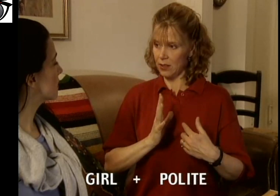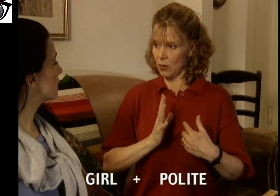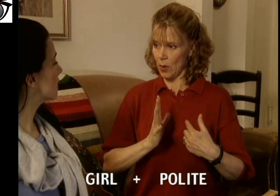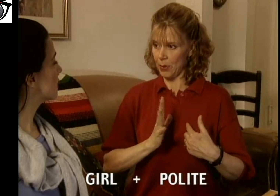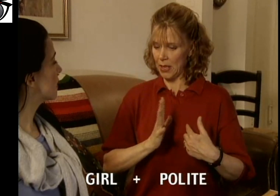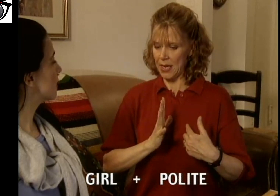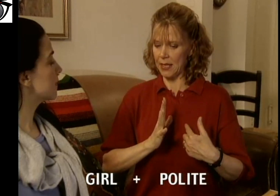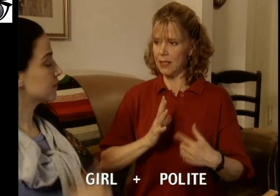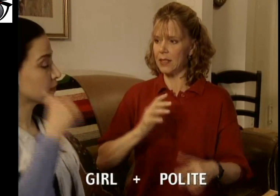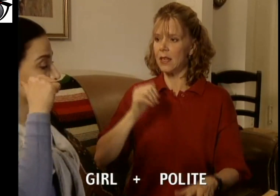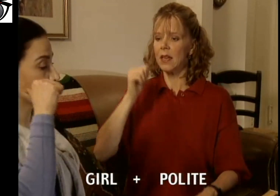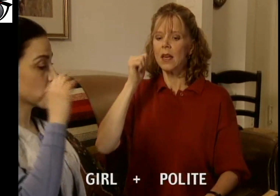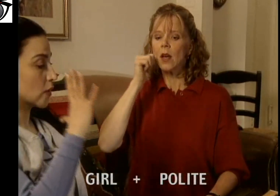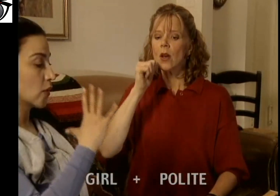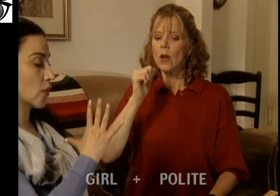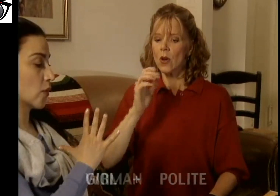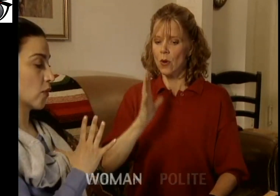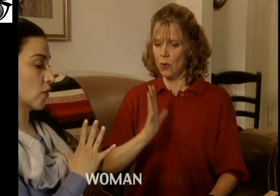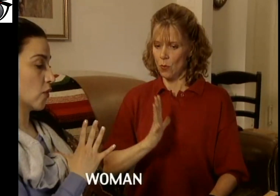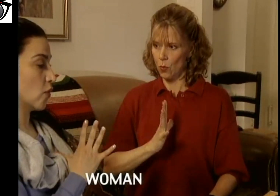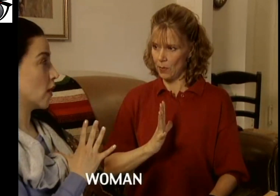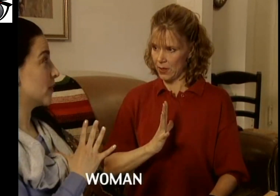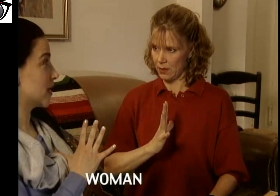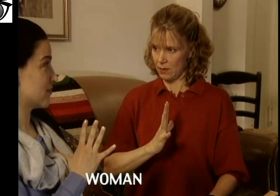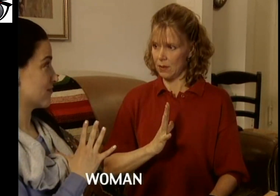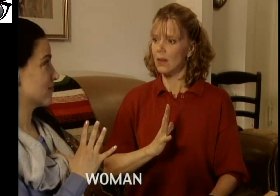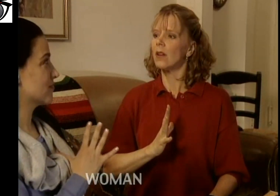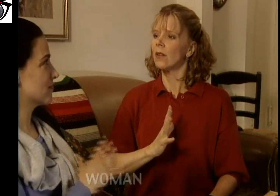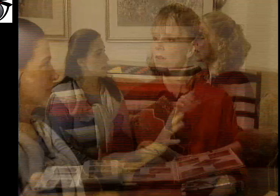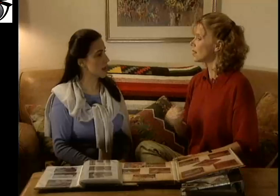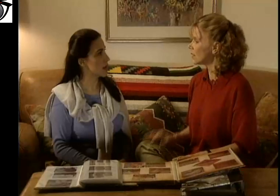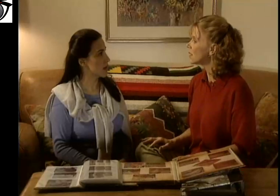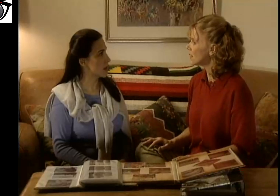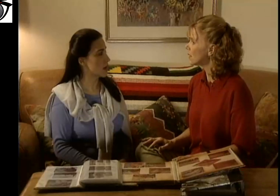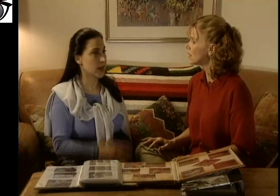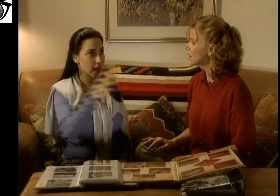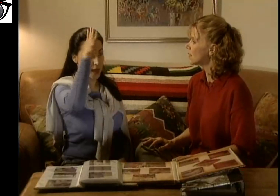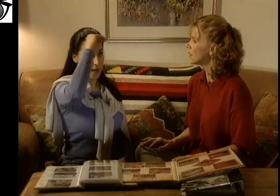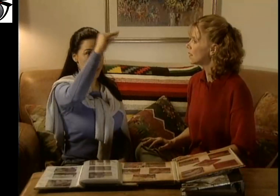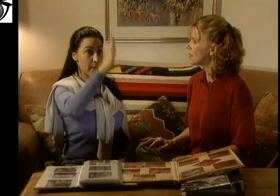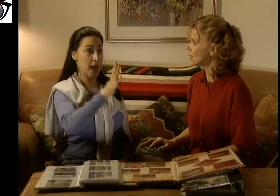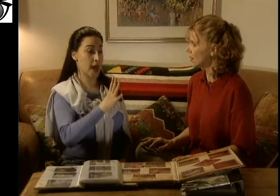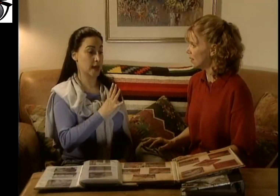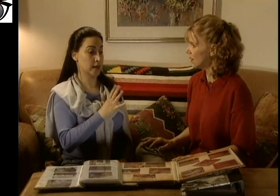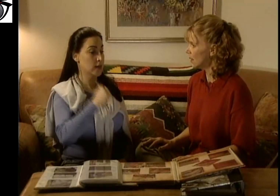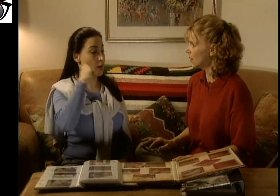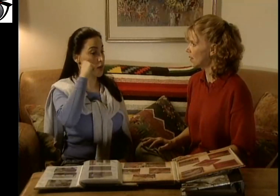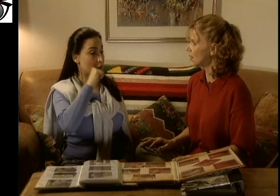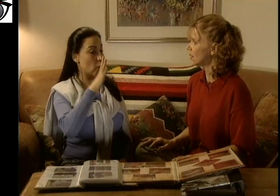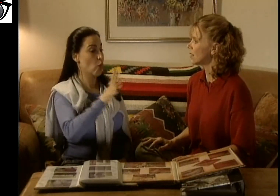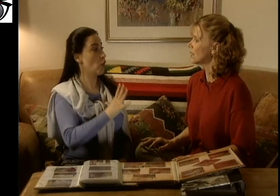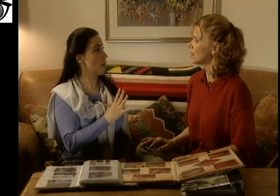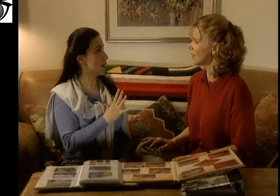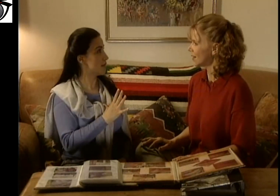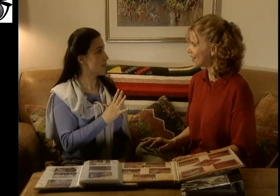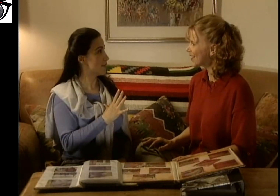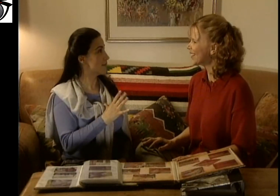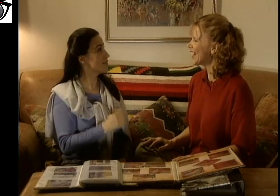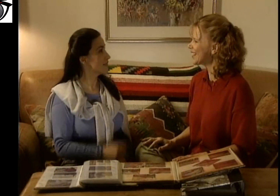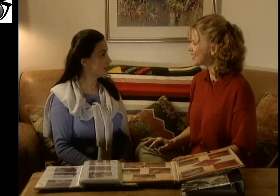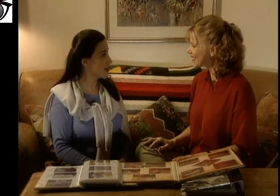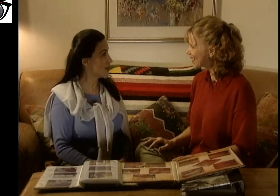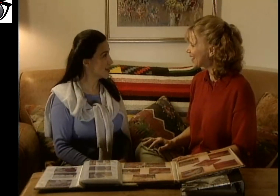the chest to where polite is. Woman. Okay. Man.